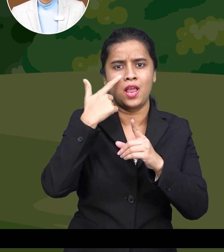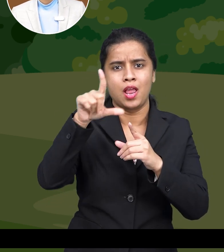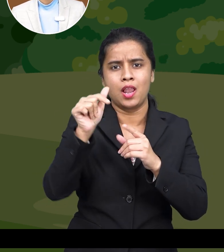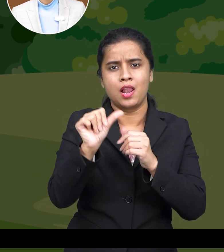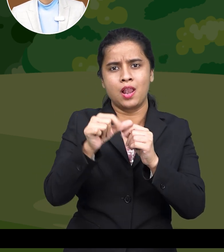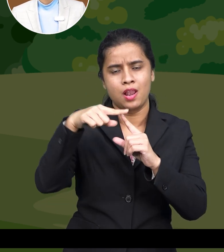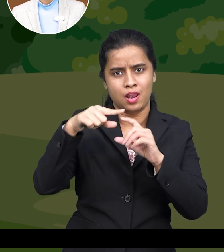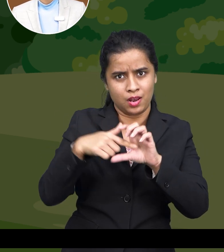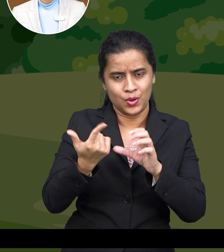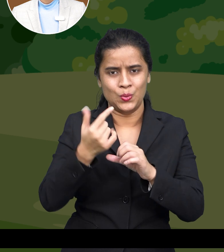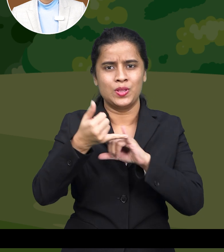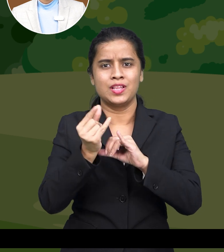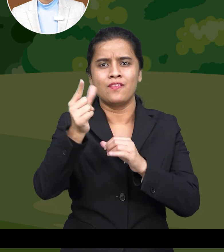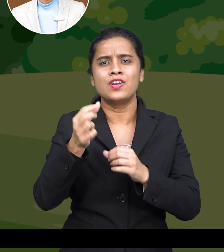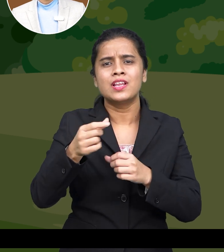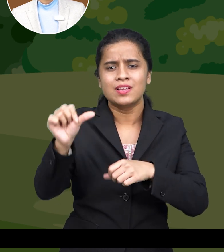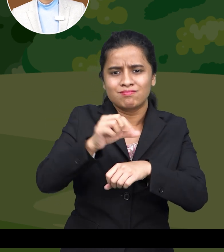acid.